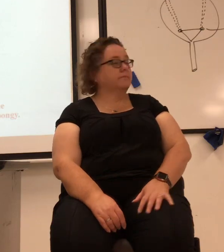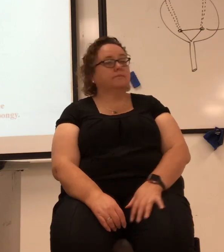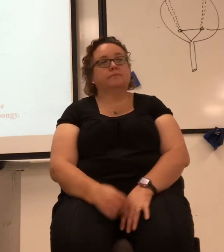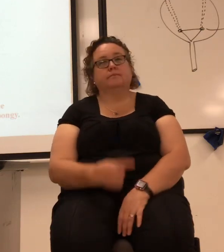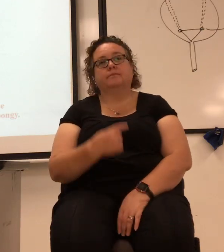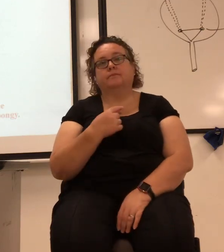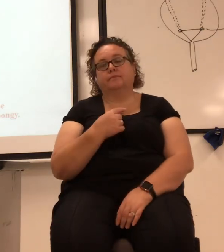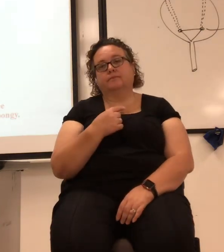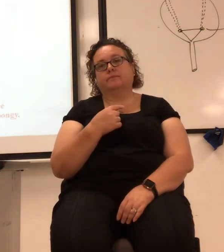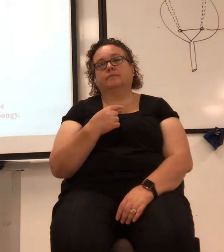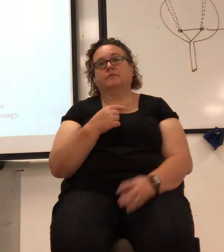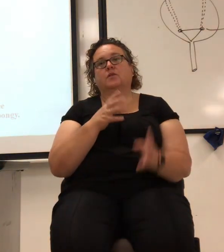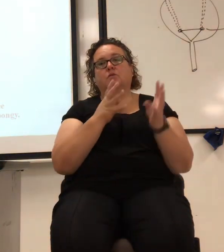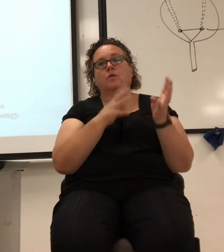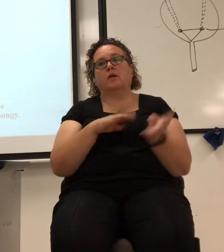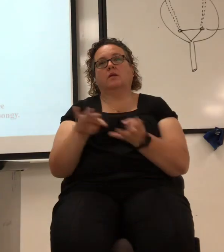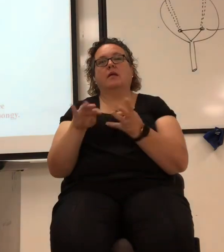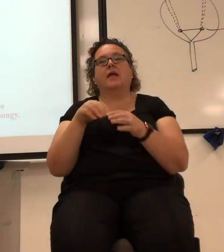to empty into the bladder.